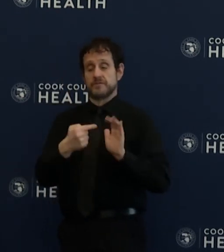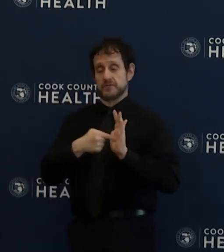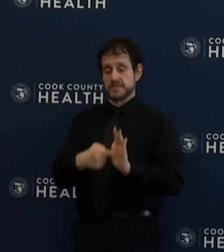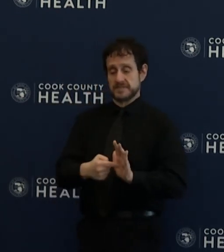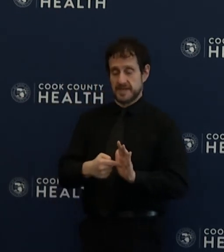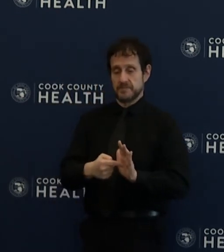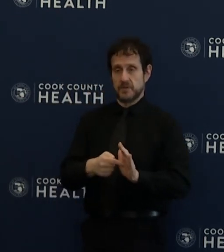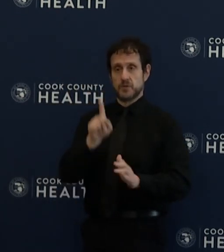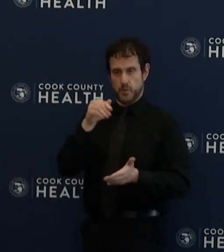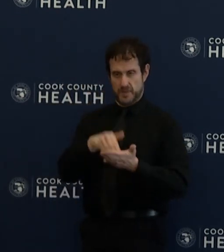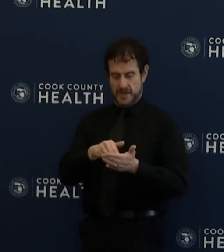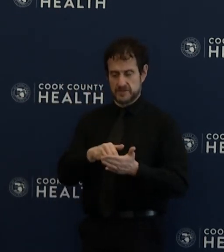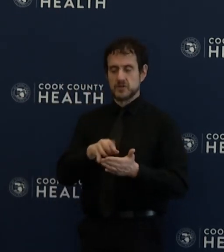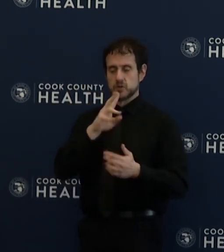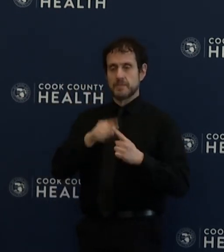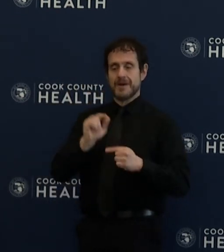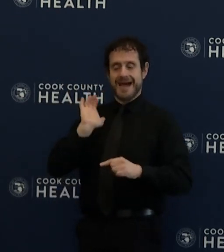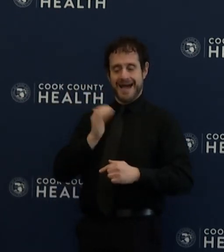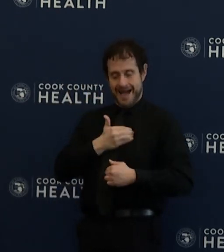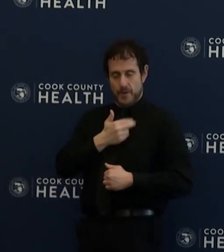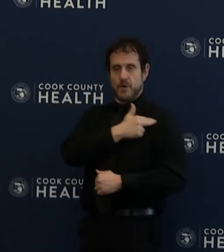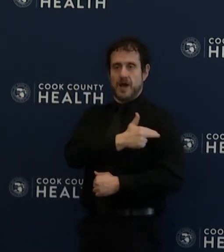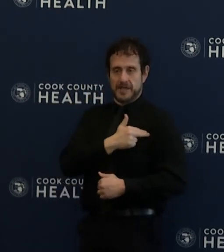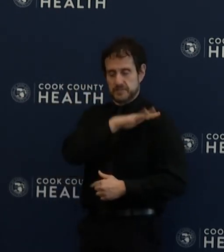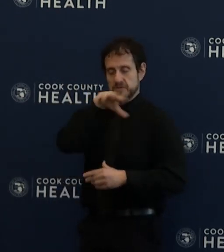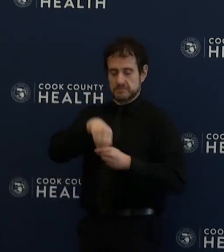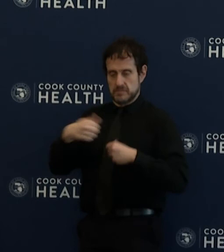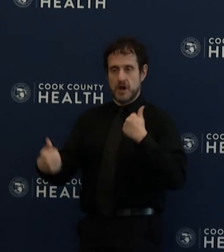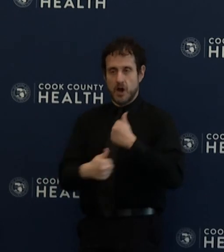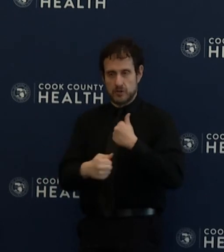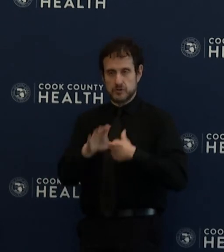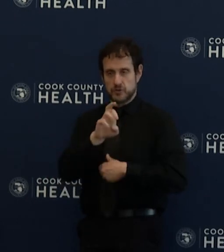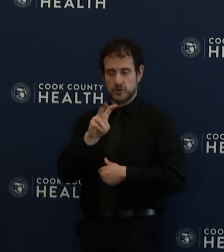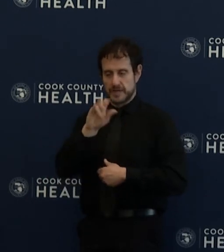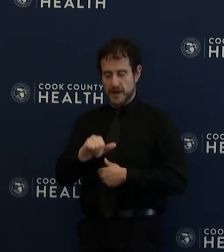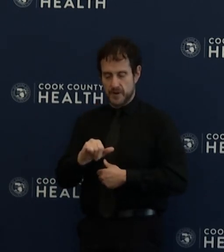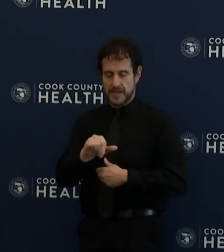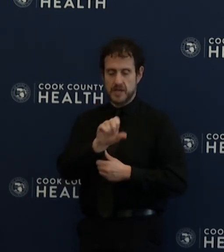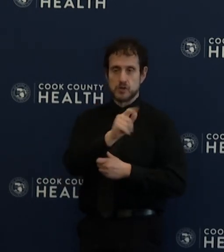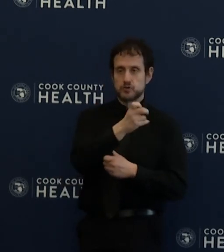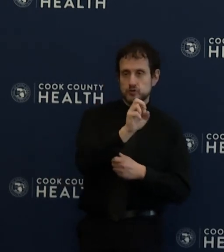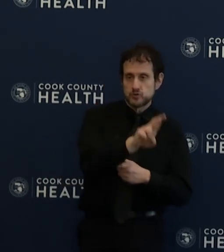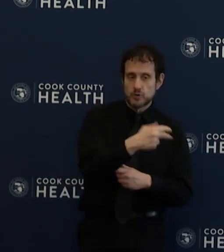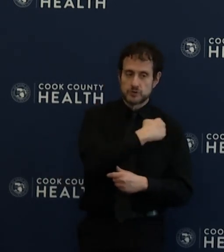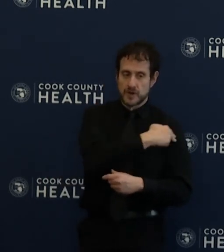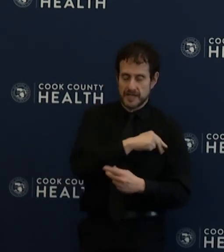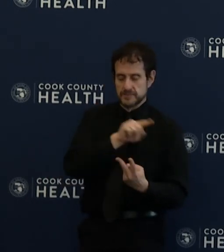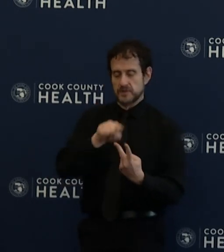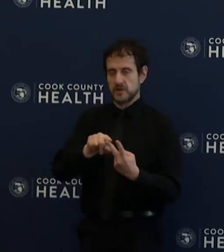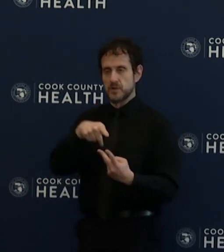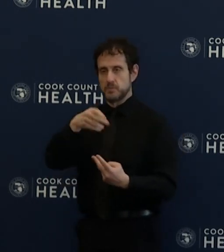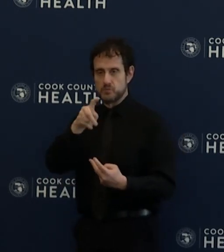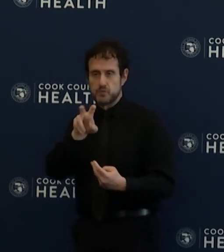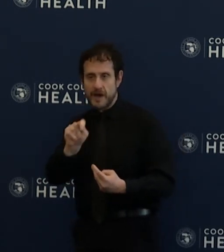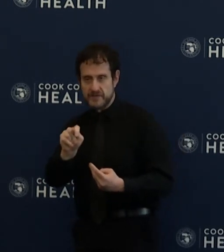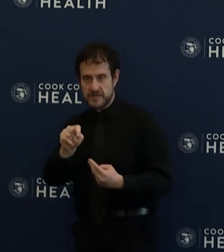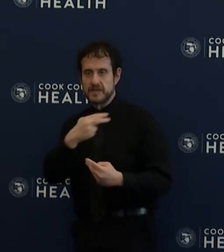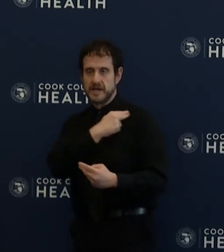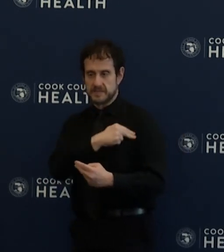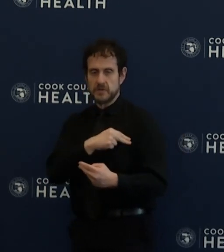what our hospitals that are part of the Cook County Health System, Stroger and Provident, are looking at. That's 1,000 employees with them